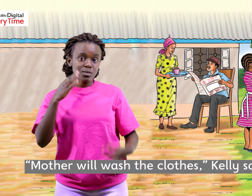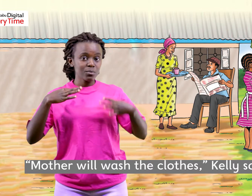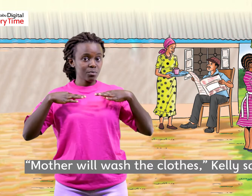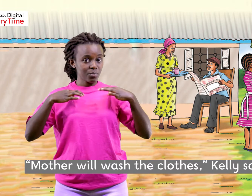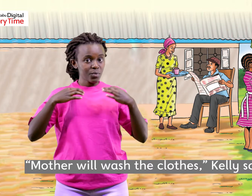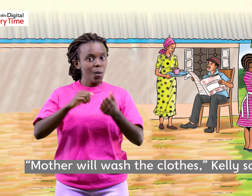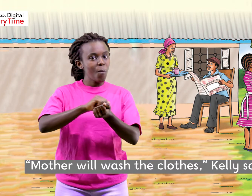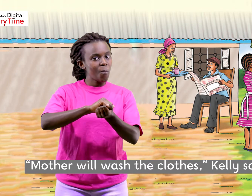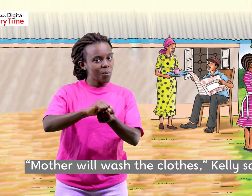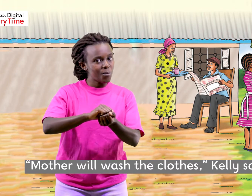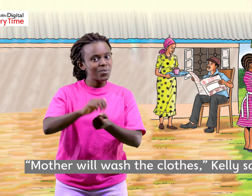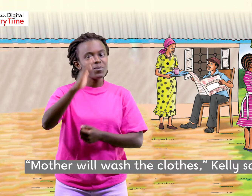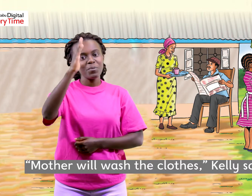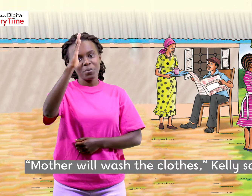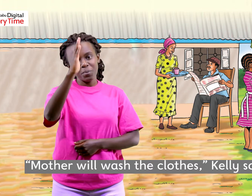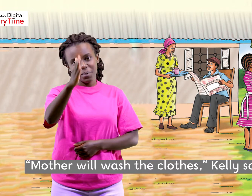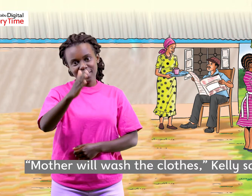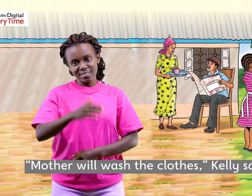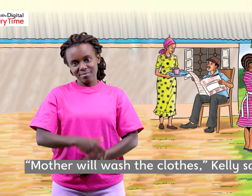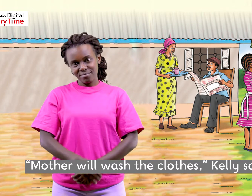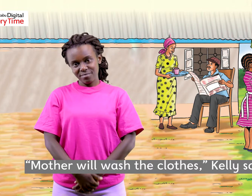Mother will wash the clothes, Kelly says.